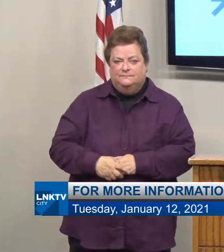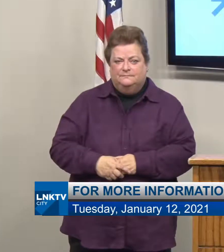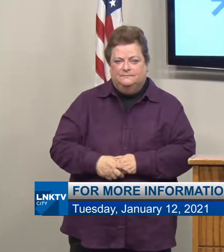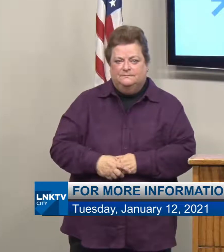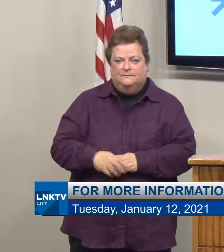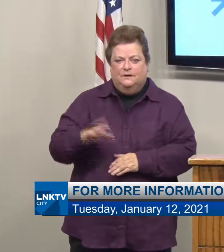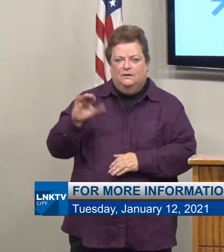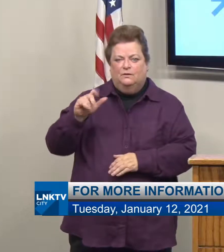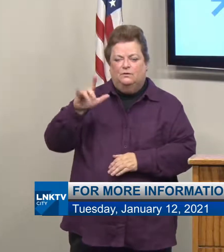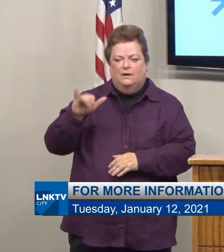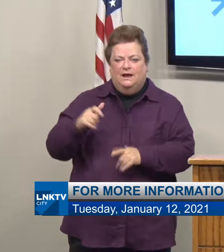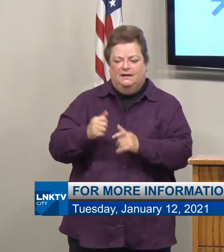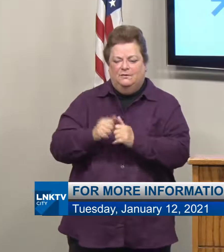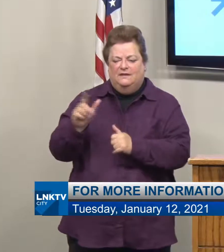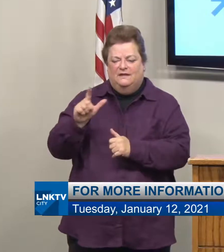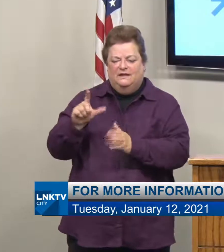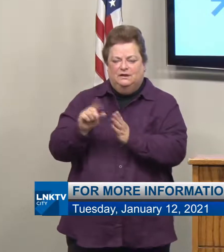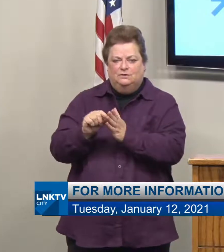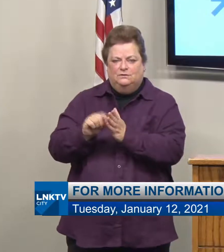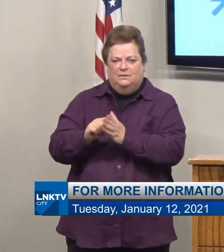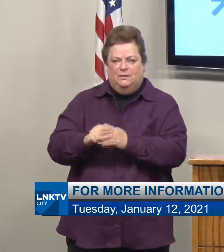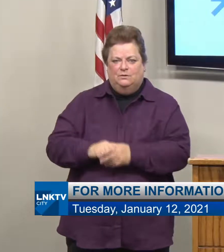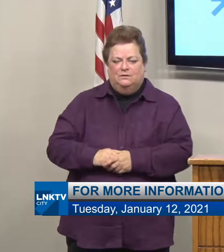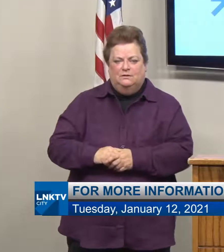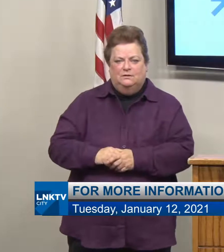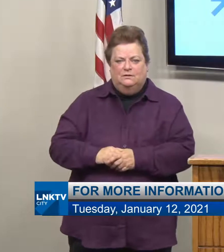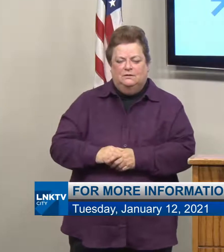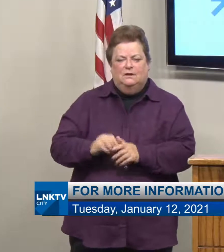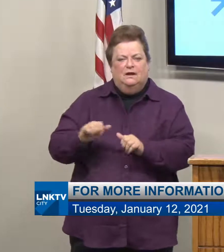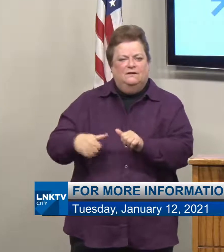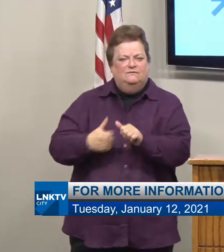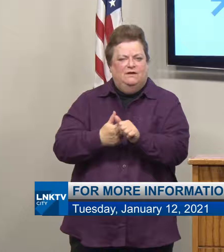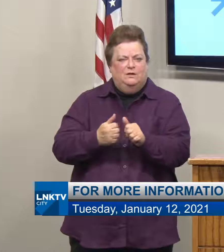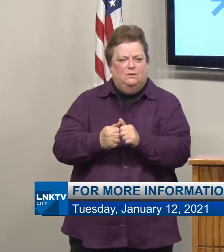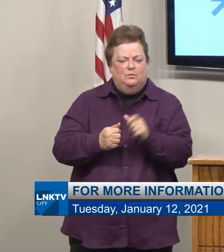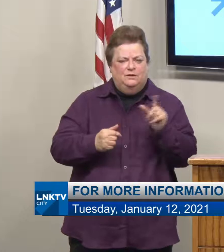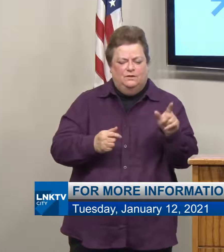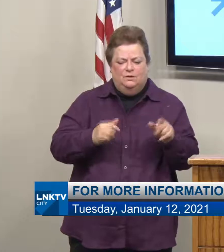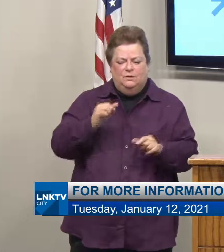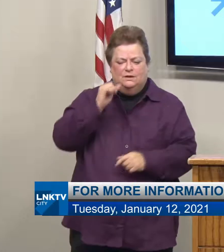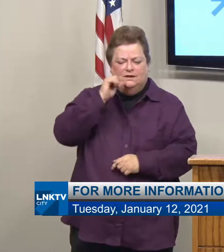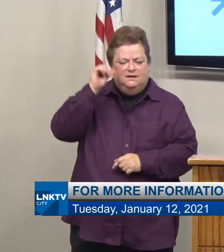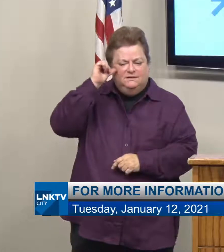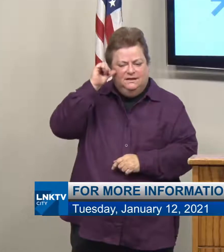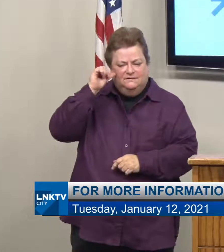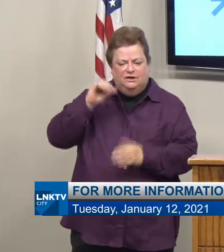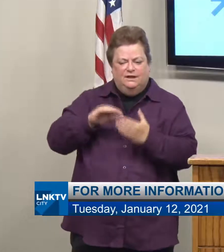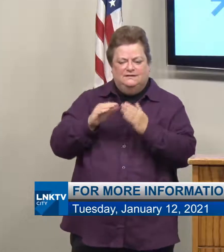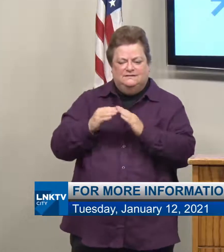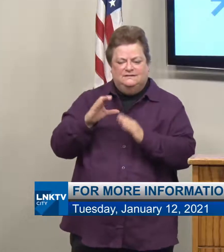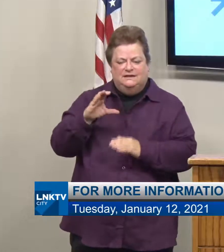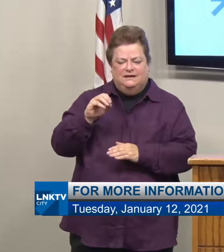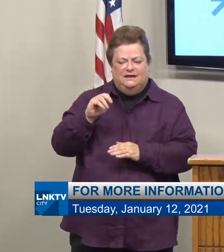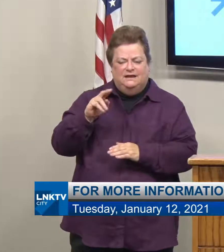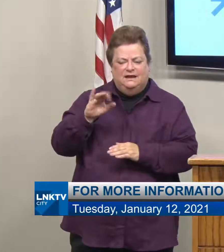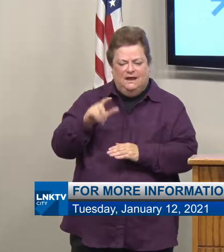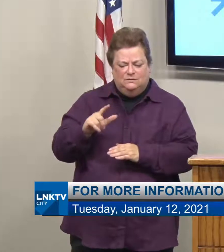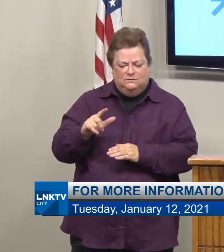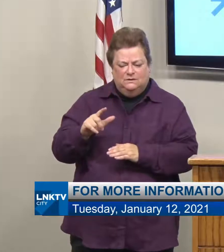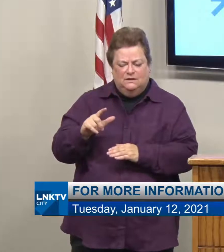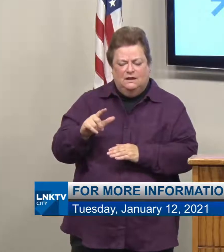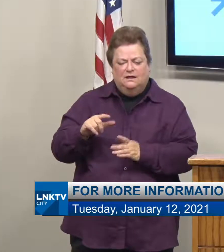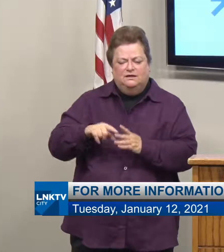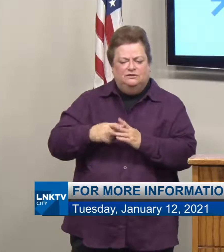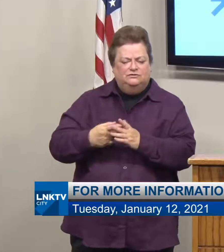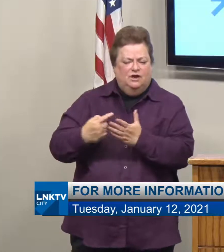Riley with the Journal-Star. Just to follow up with you, yesterday the city council sort of tabled any sort of